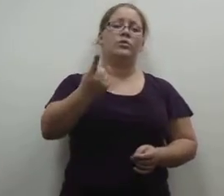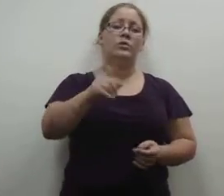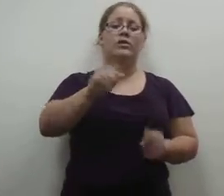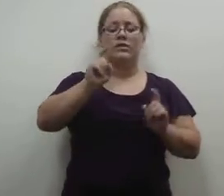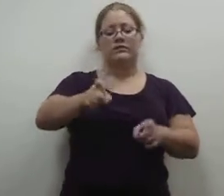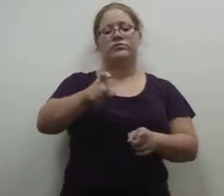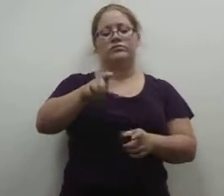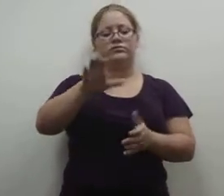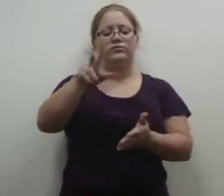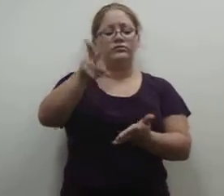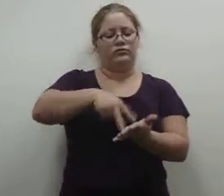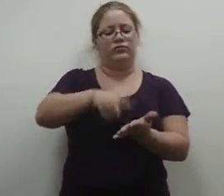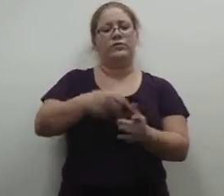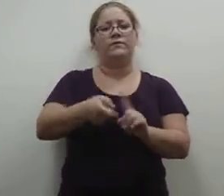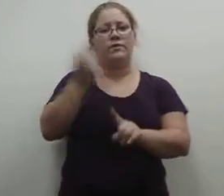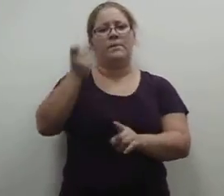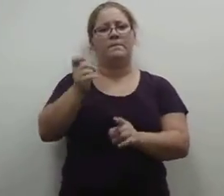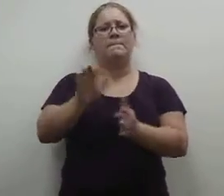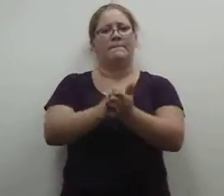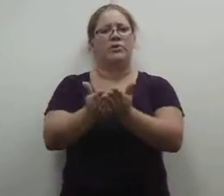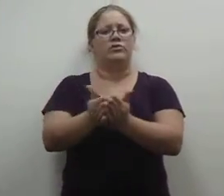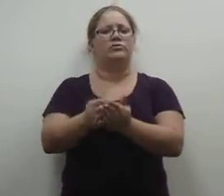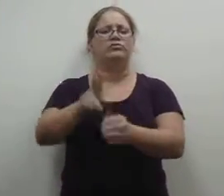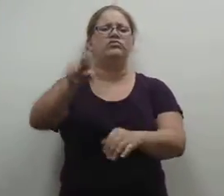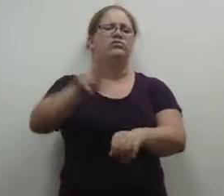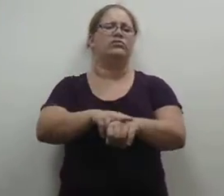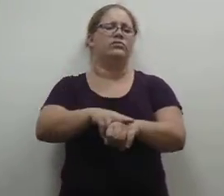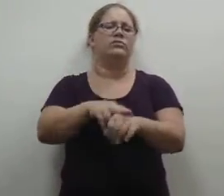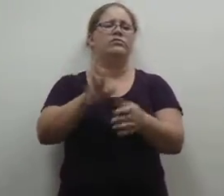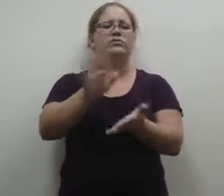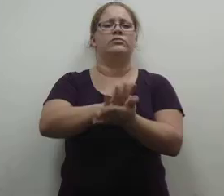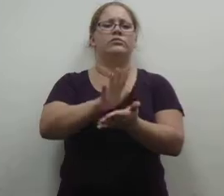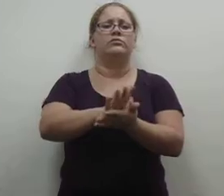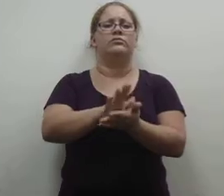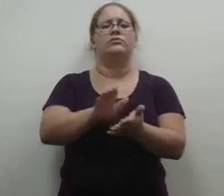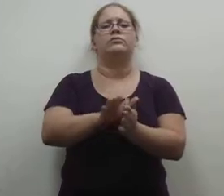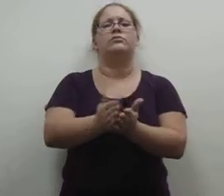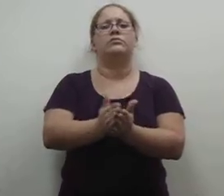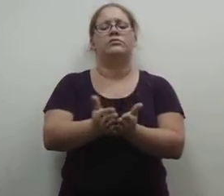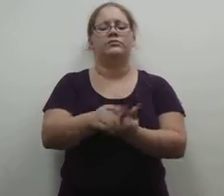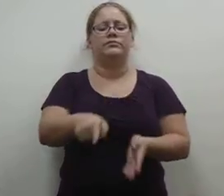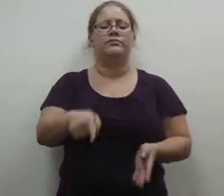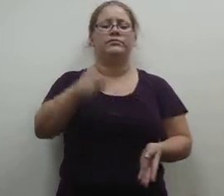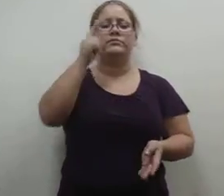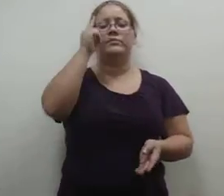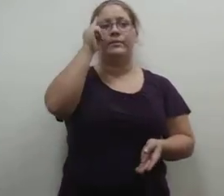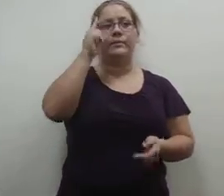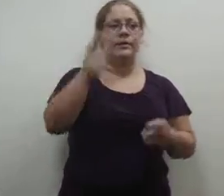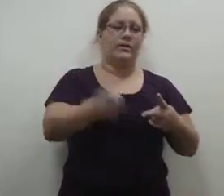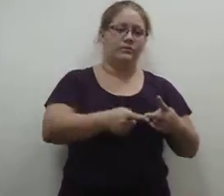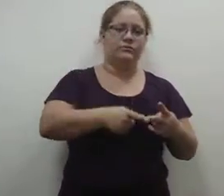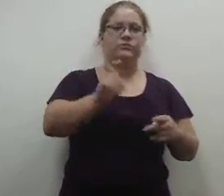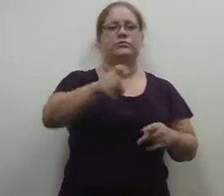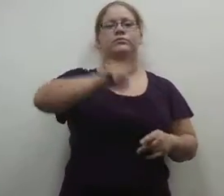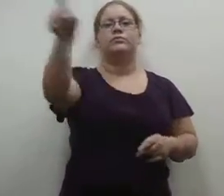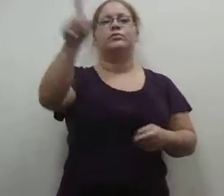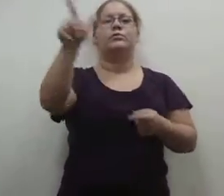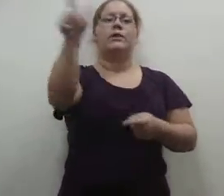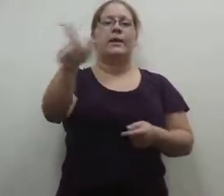regular reading skills textbook, and then to go find an article in the library, and I have them use the computer